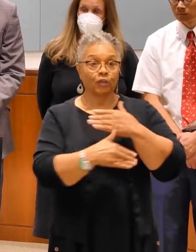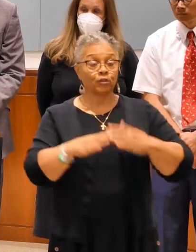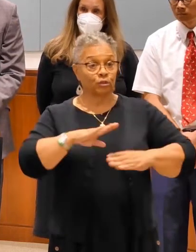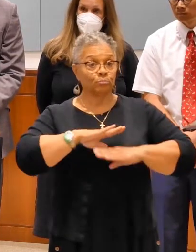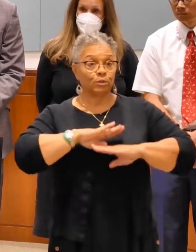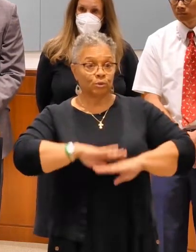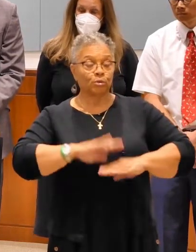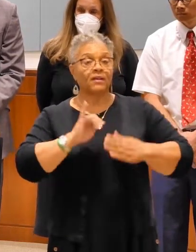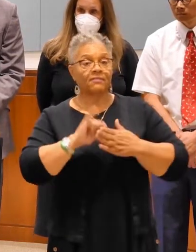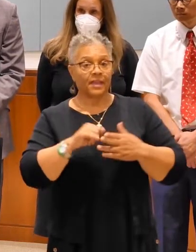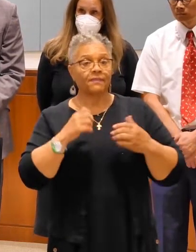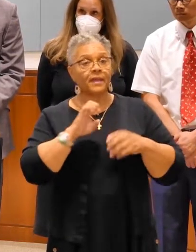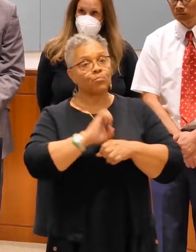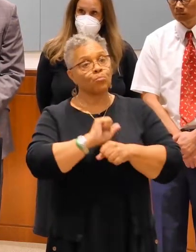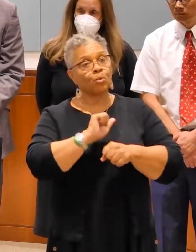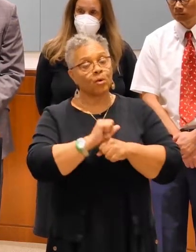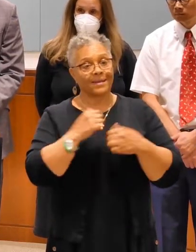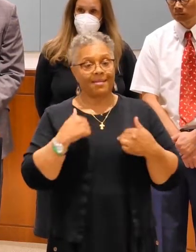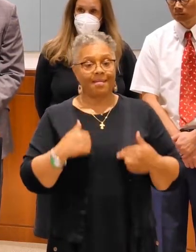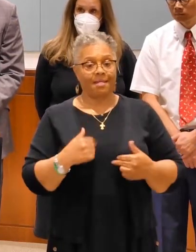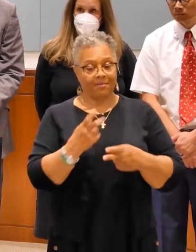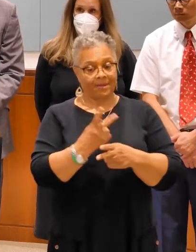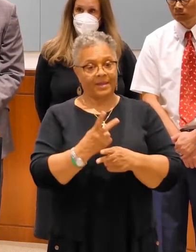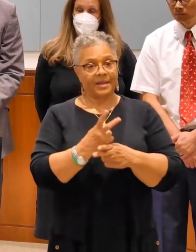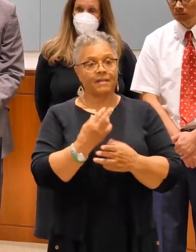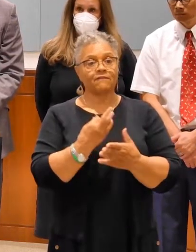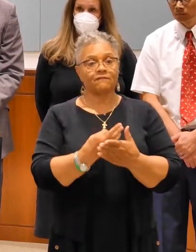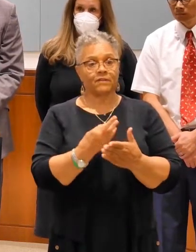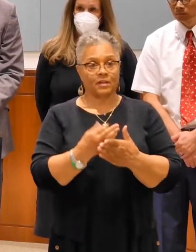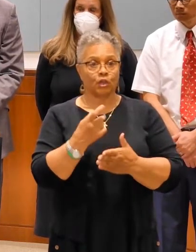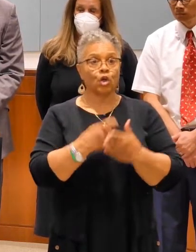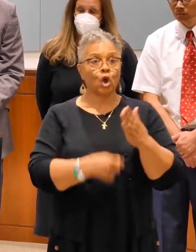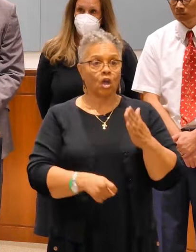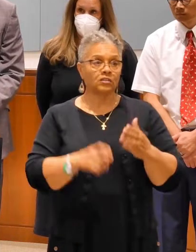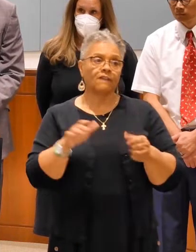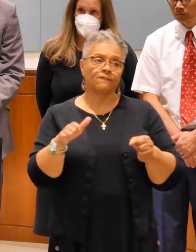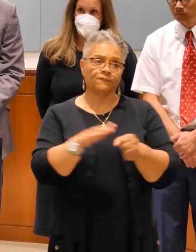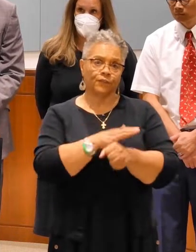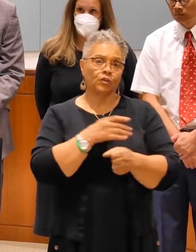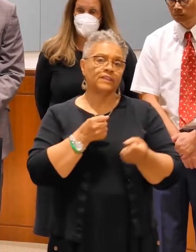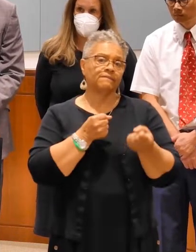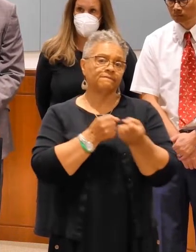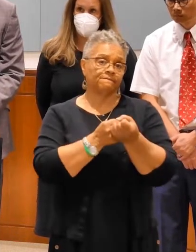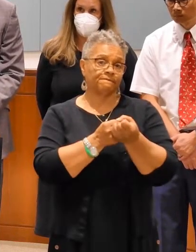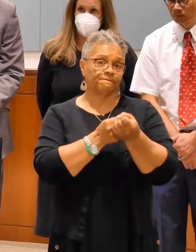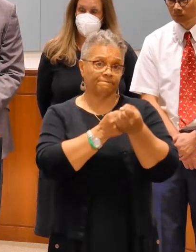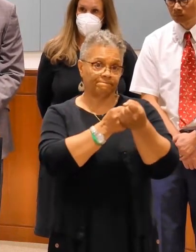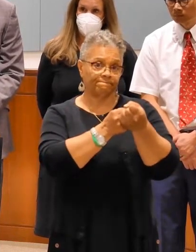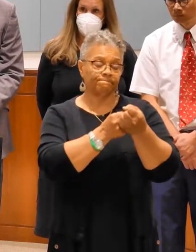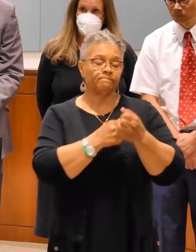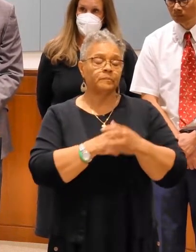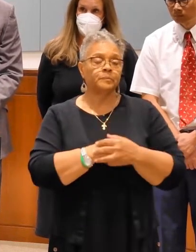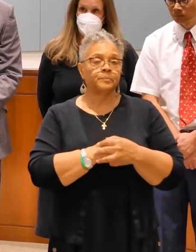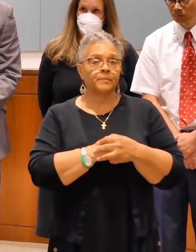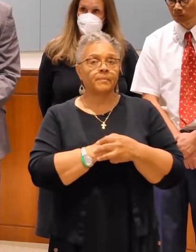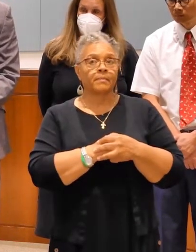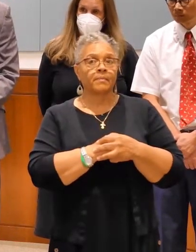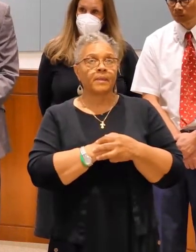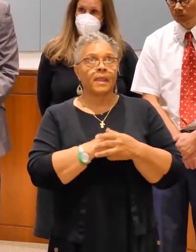our employee health care funds and costs are fully funded. And so as I reflected today on